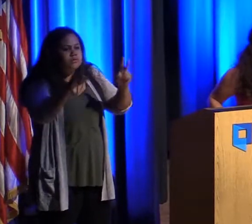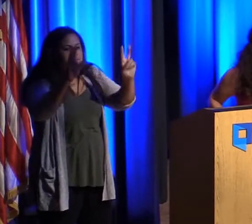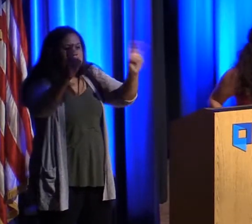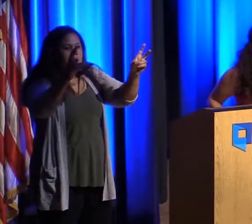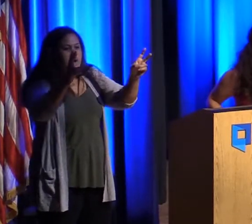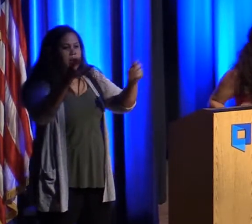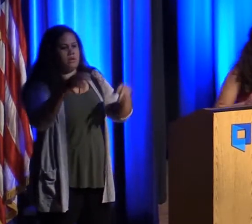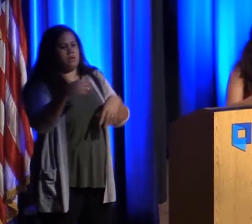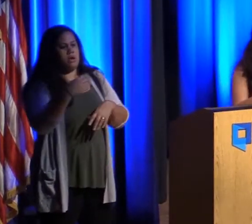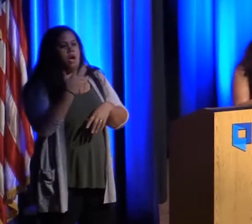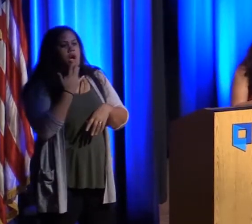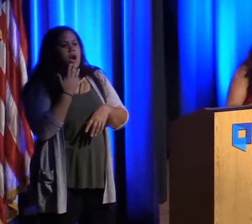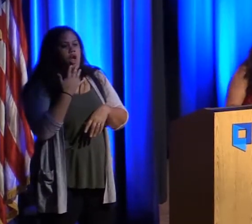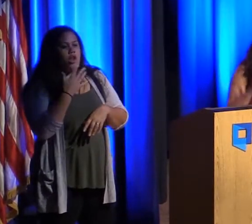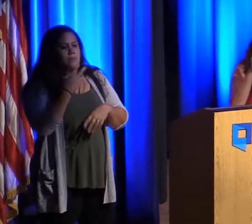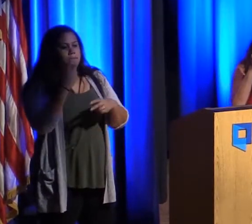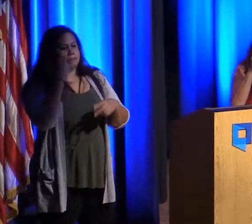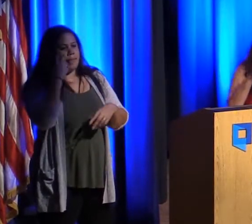one solution, not